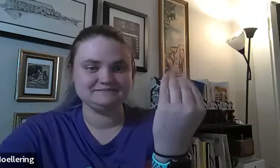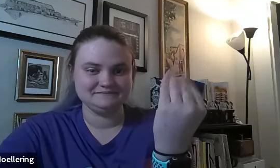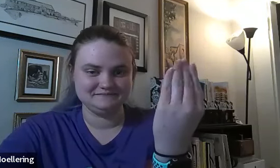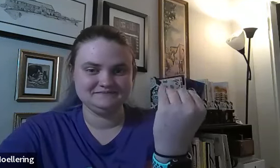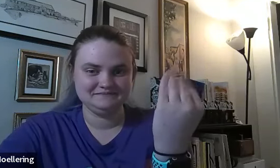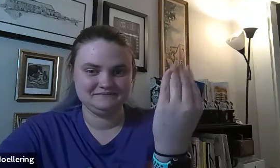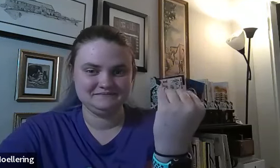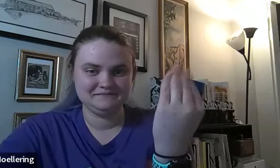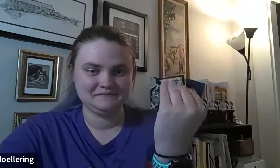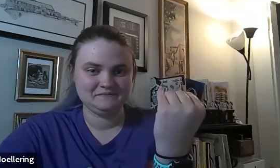14,